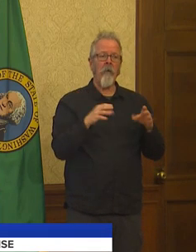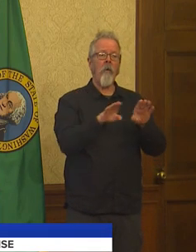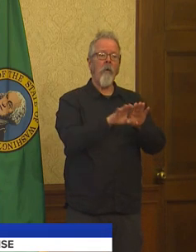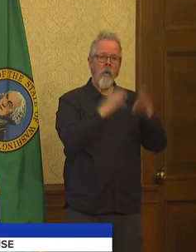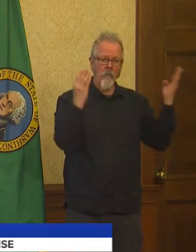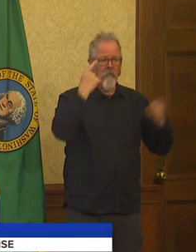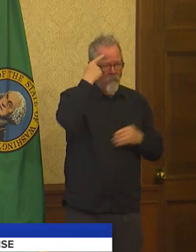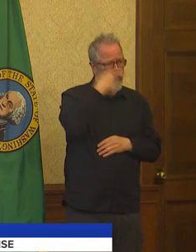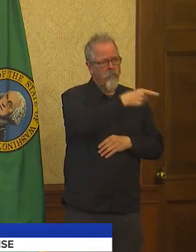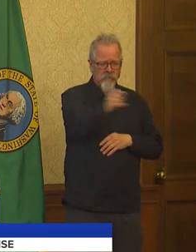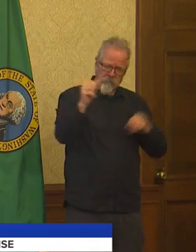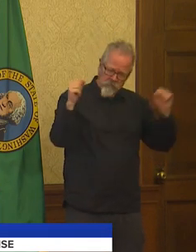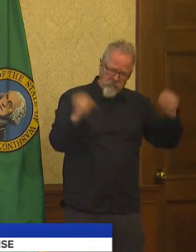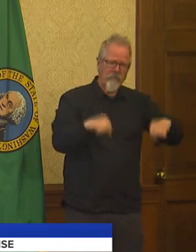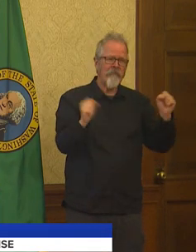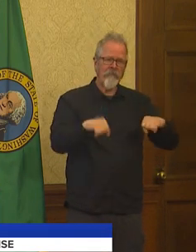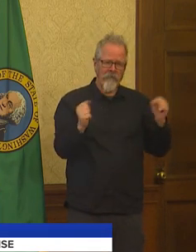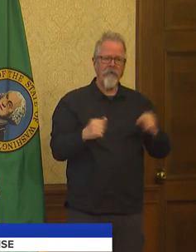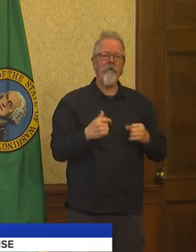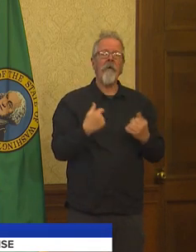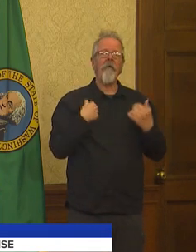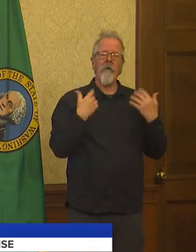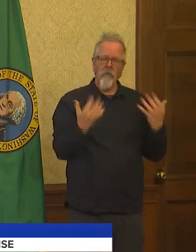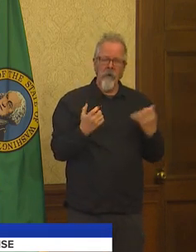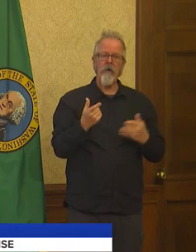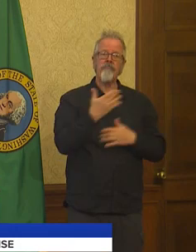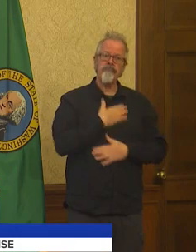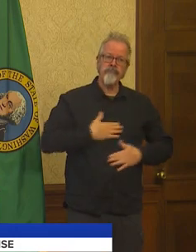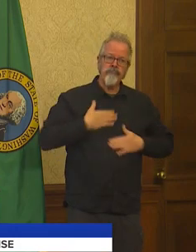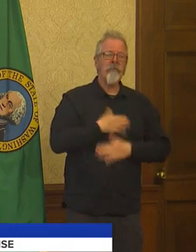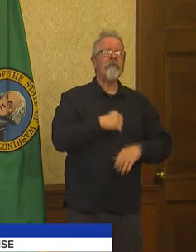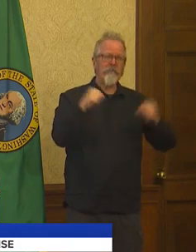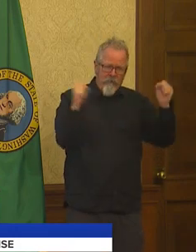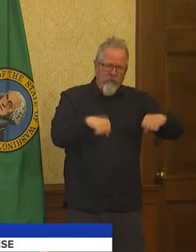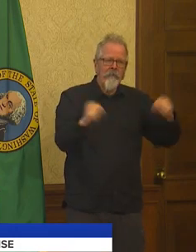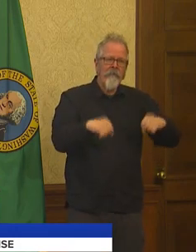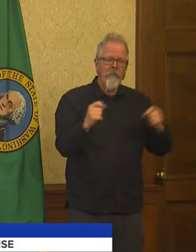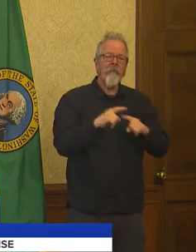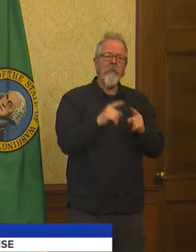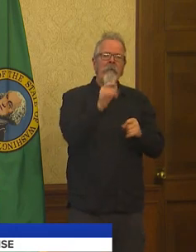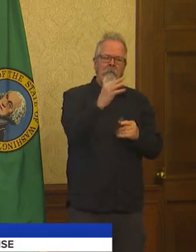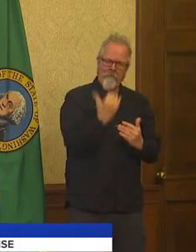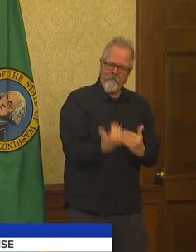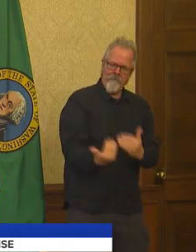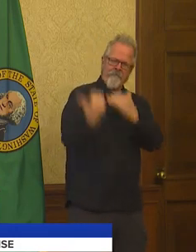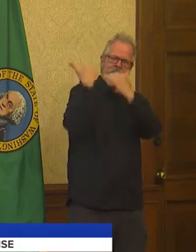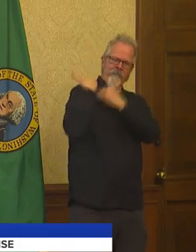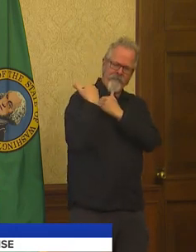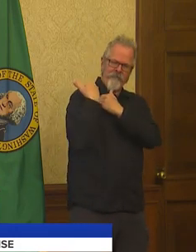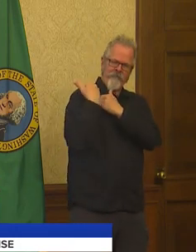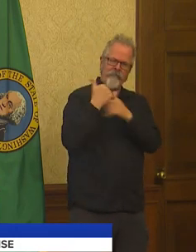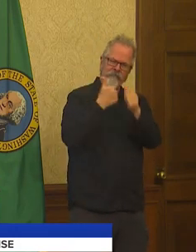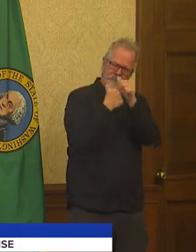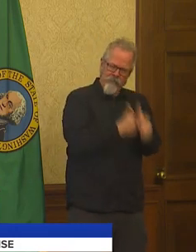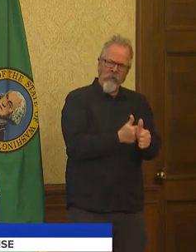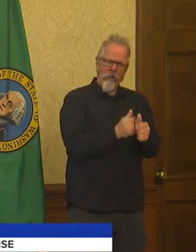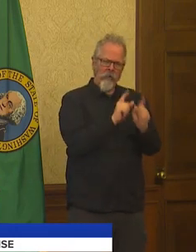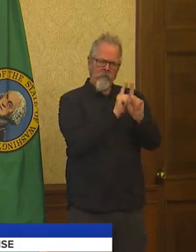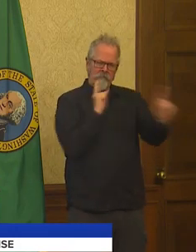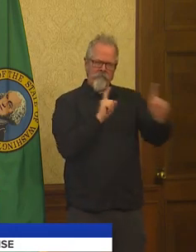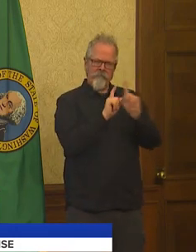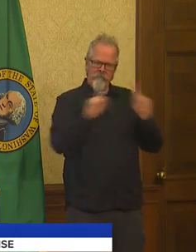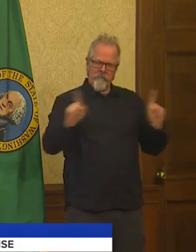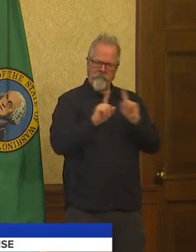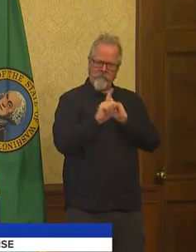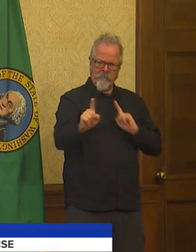all have to take actions to make sure we're keeping ourselves safe and our families and our communities safe. Thank you again, Governor, for your leadership,